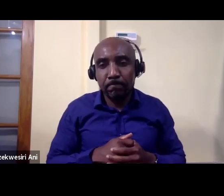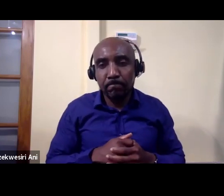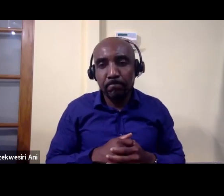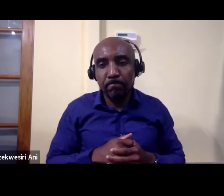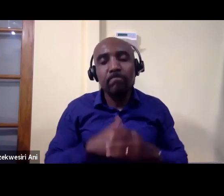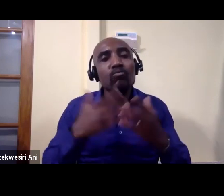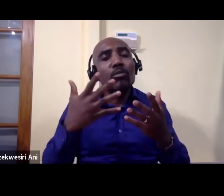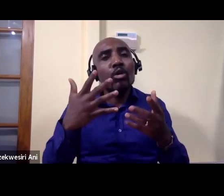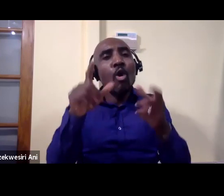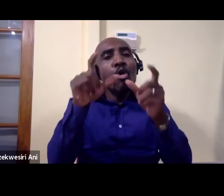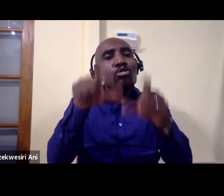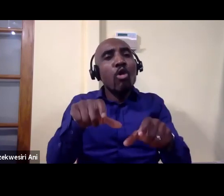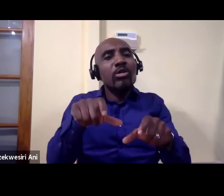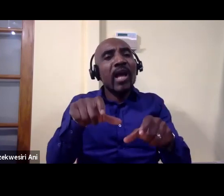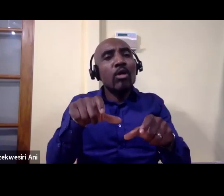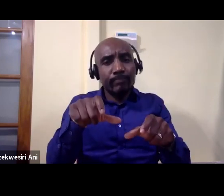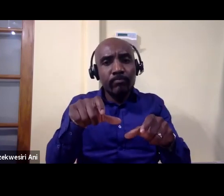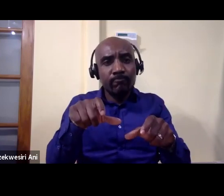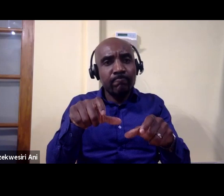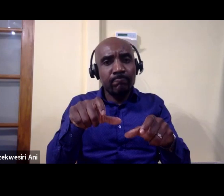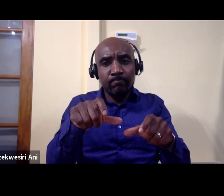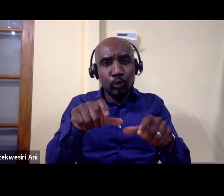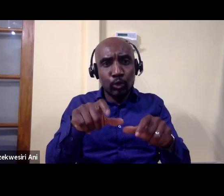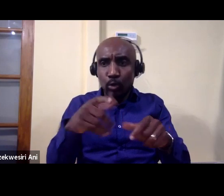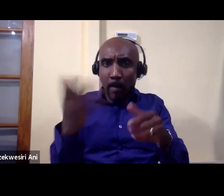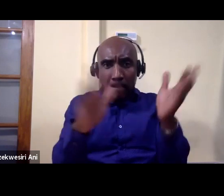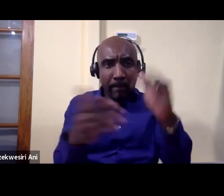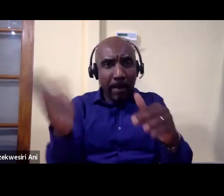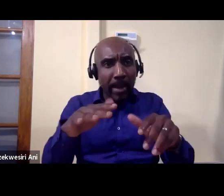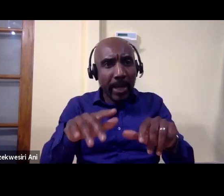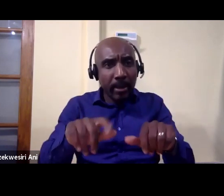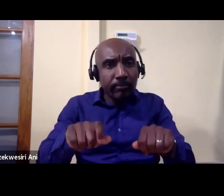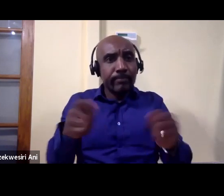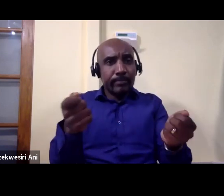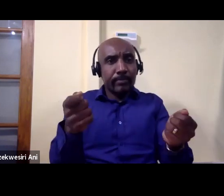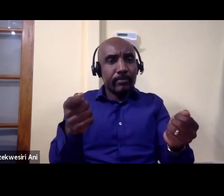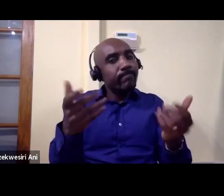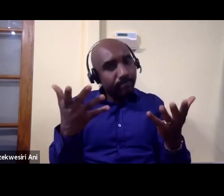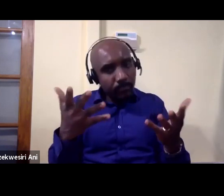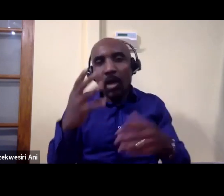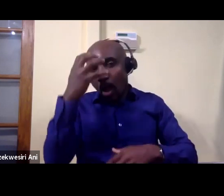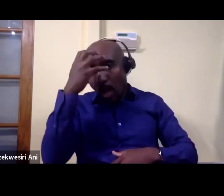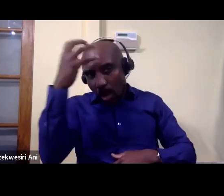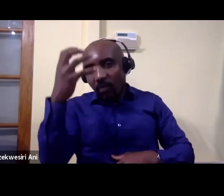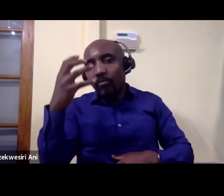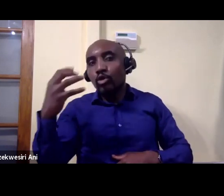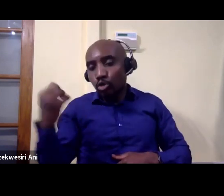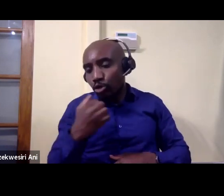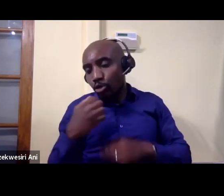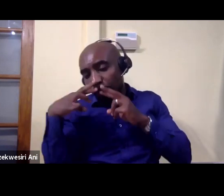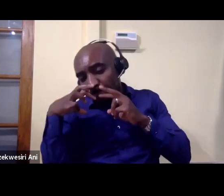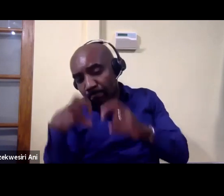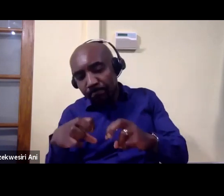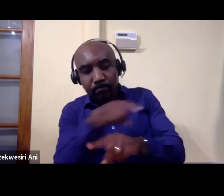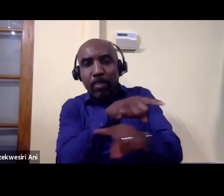the lockdown, the government should have taken notice of what's happened to those